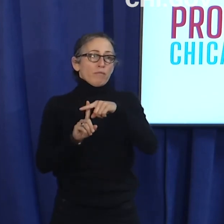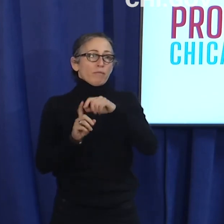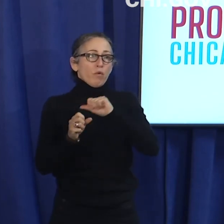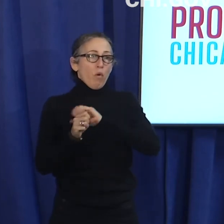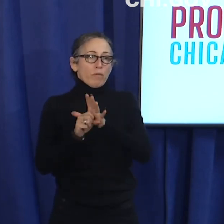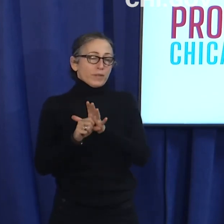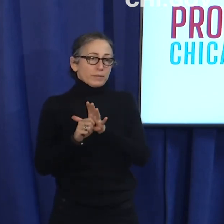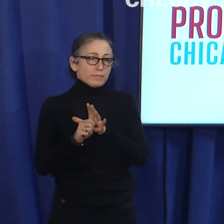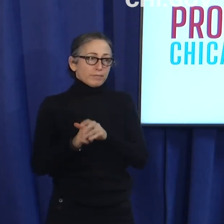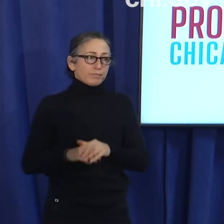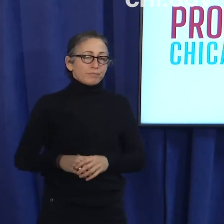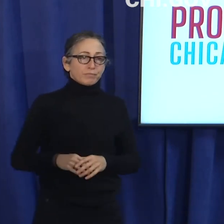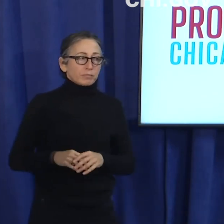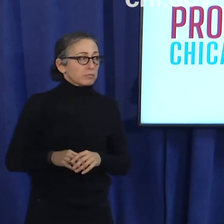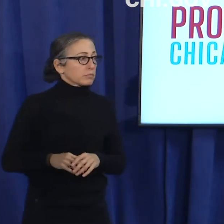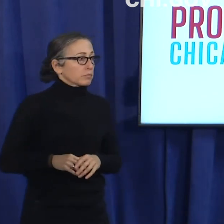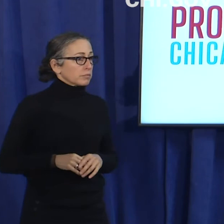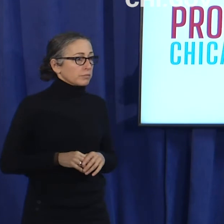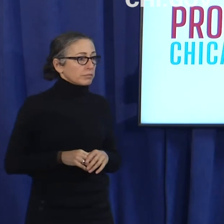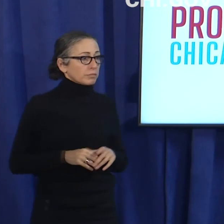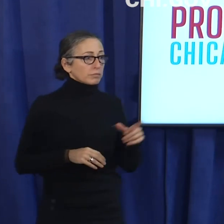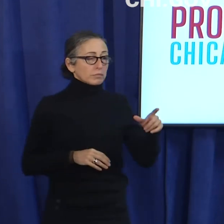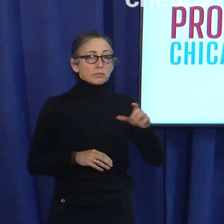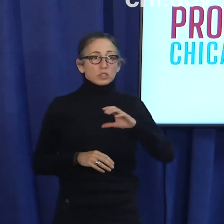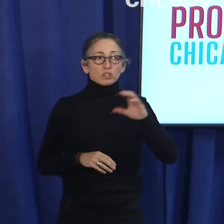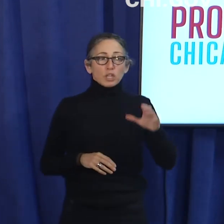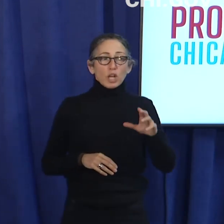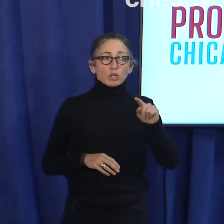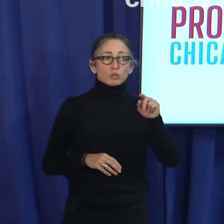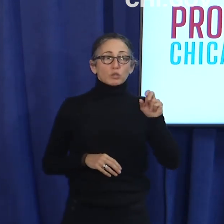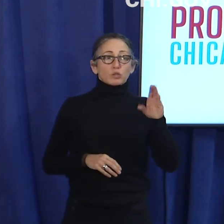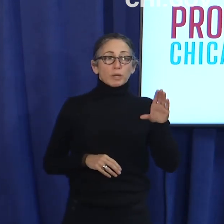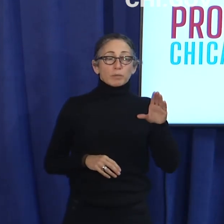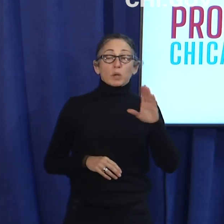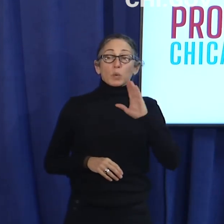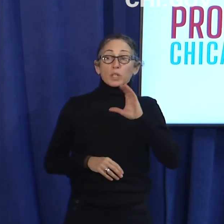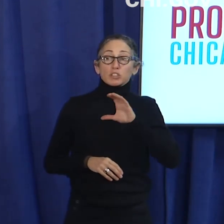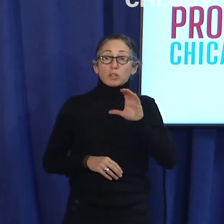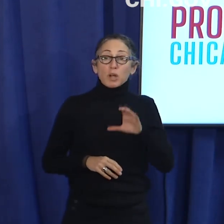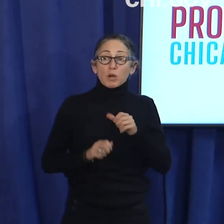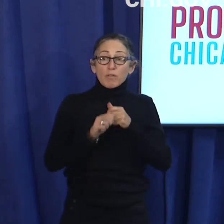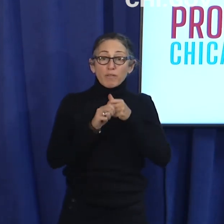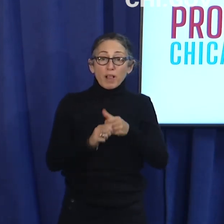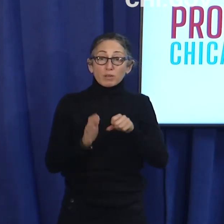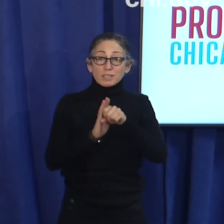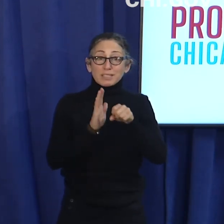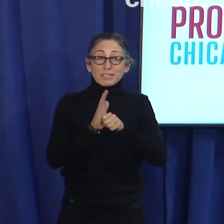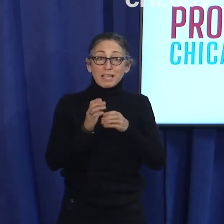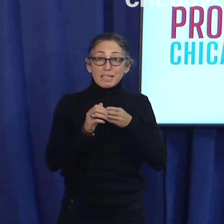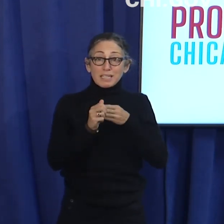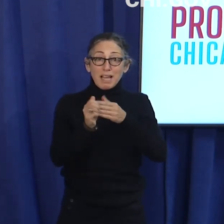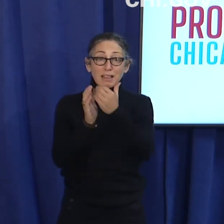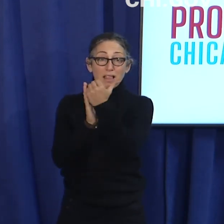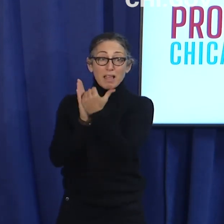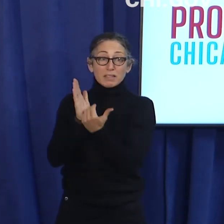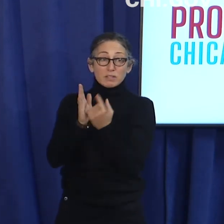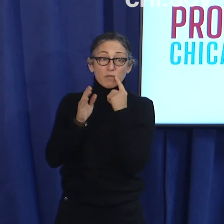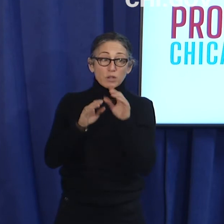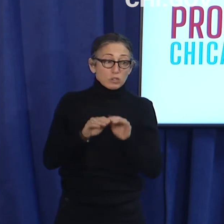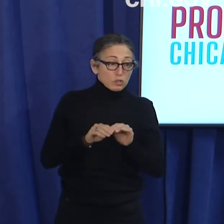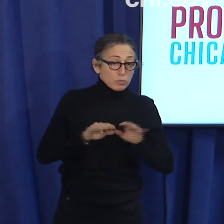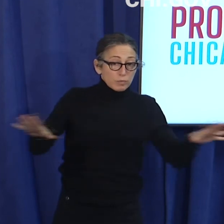amount of COVID we have right now. From the Chicago Tribune, will Chicago follow the state guidelines for distributing the vaccine for the